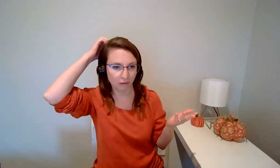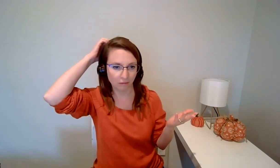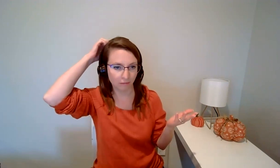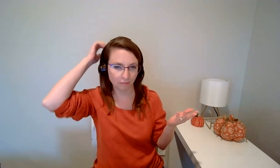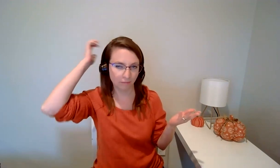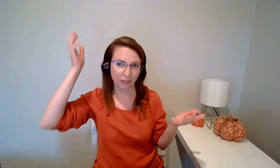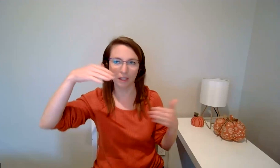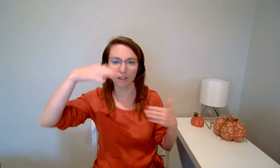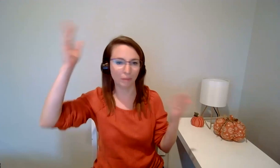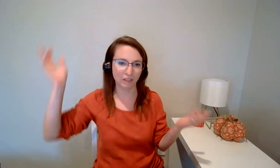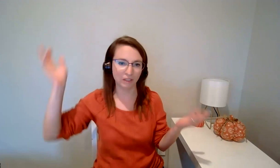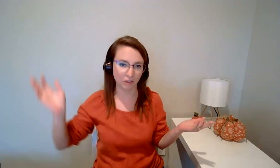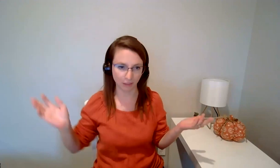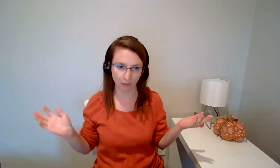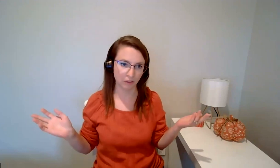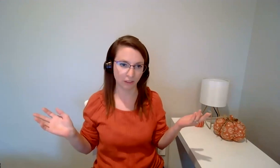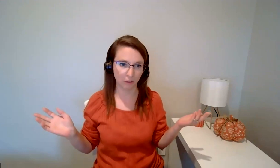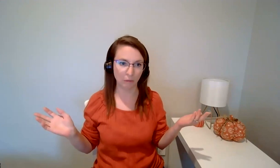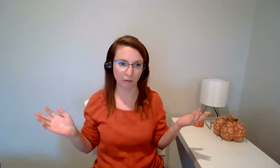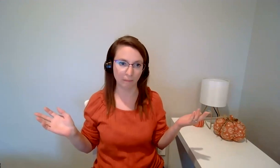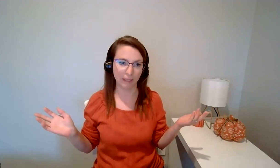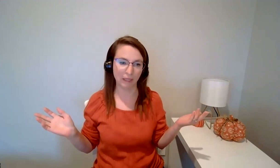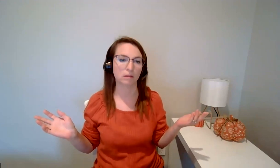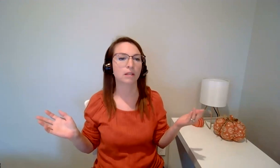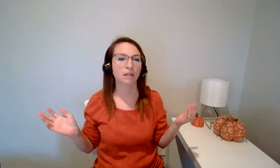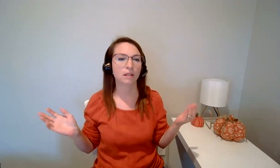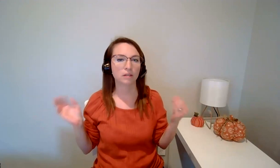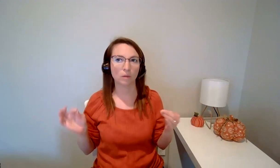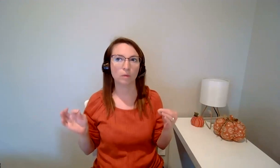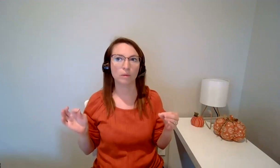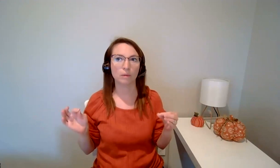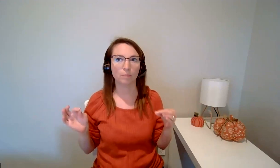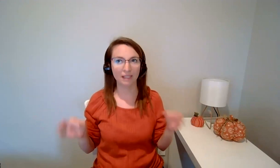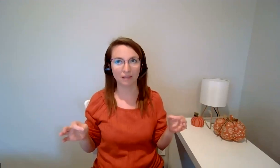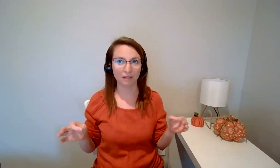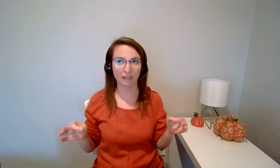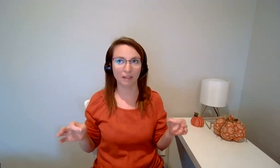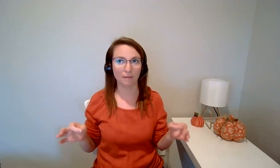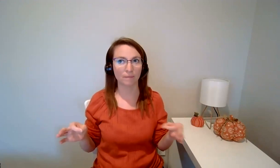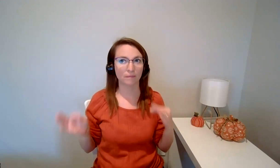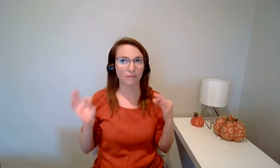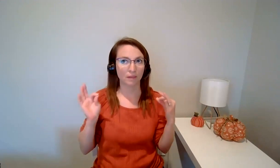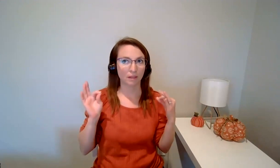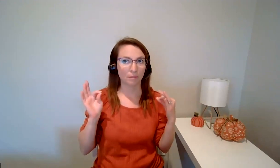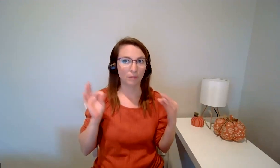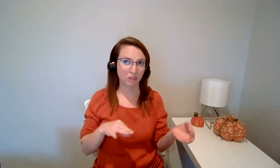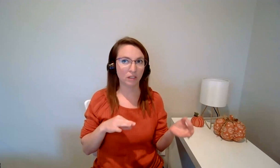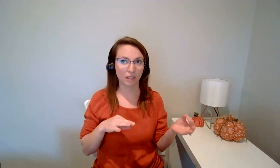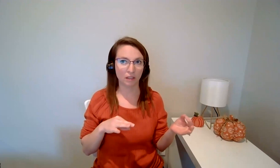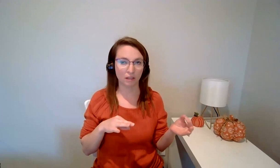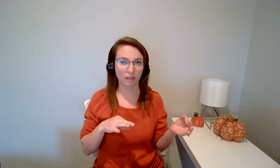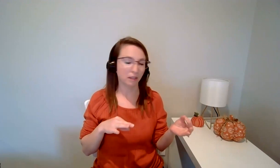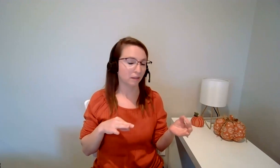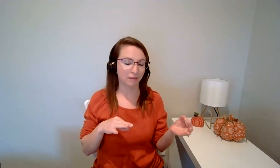Pidgin, any other Pidgin language that you hear about. So basically, Pidgin